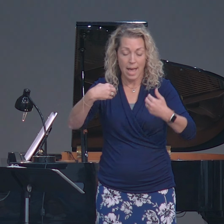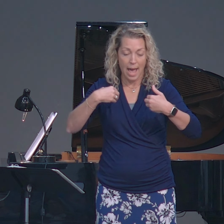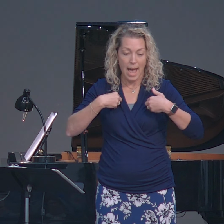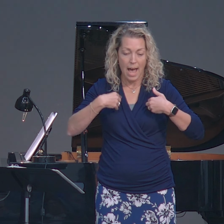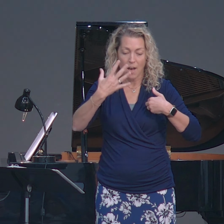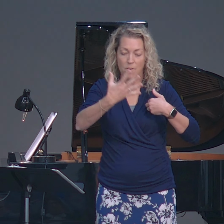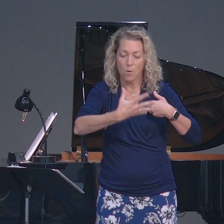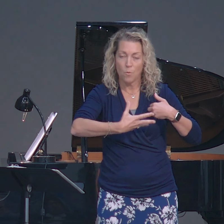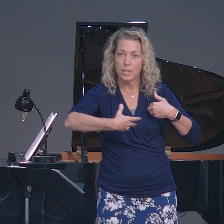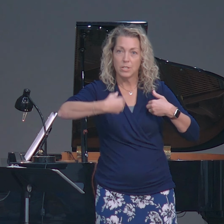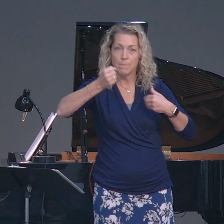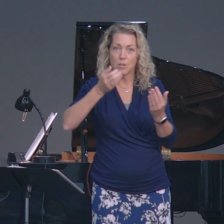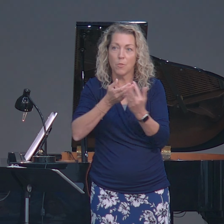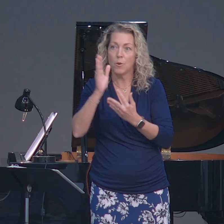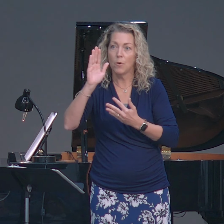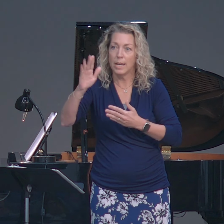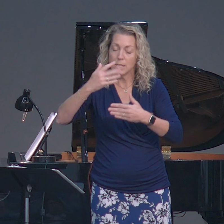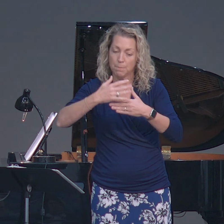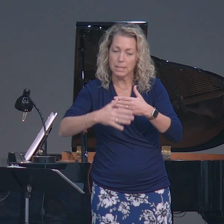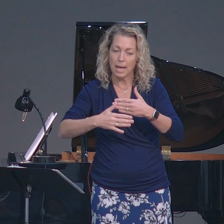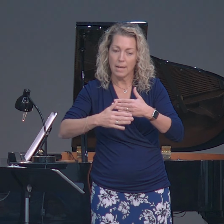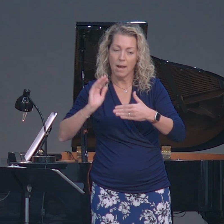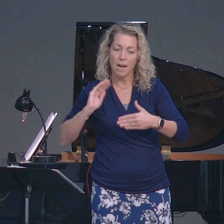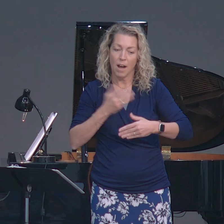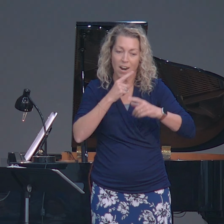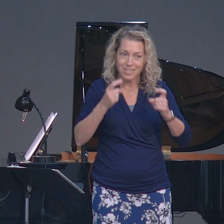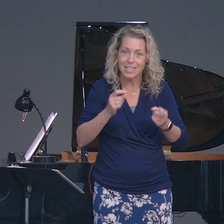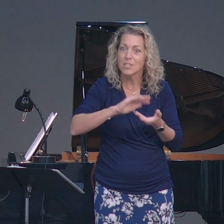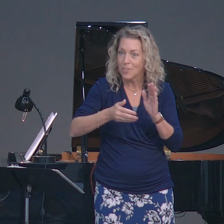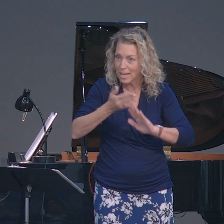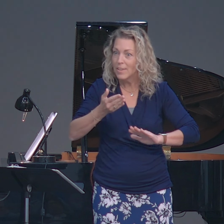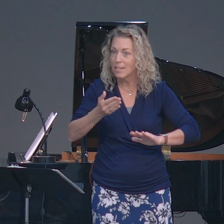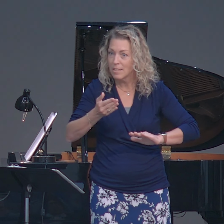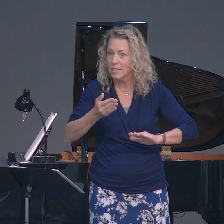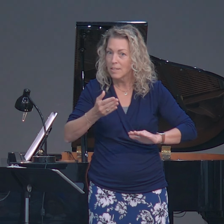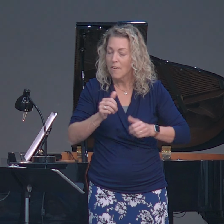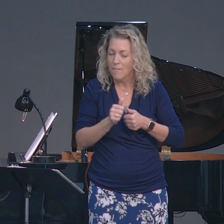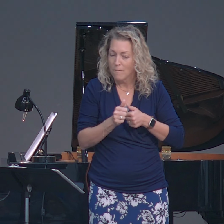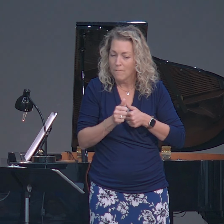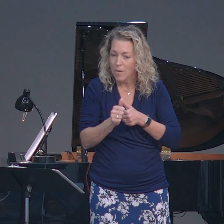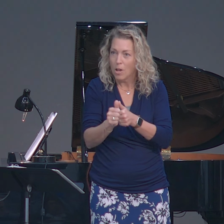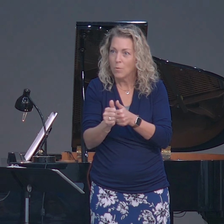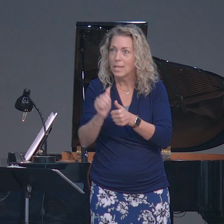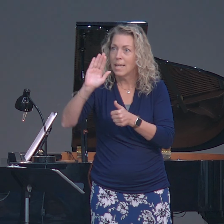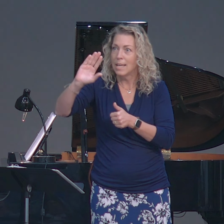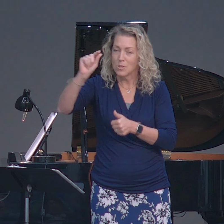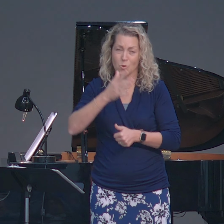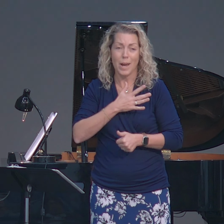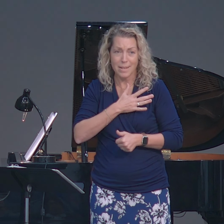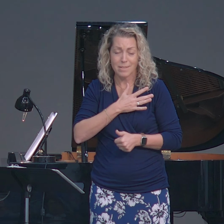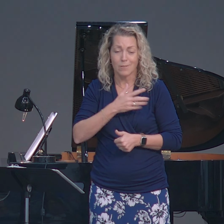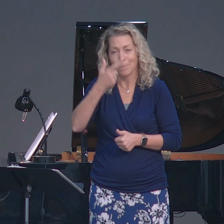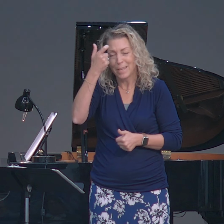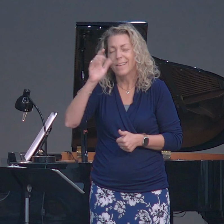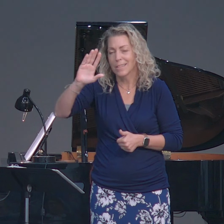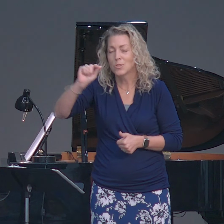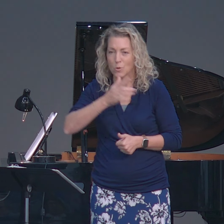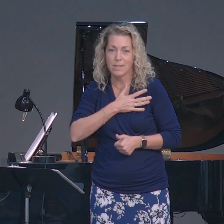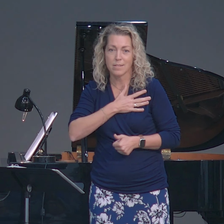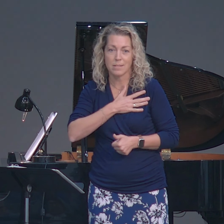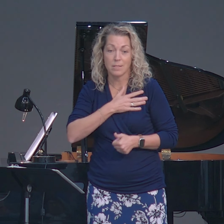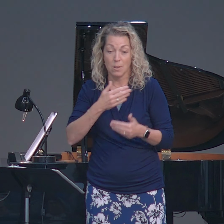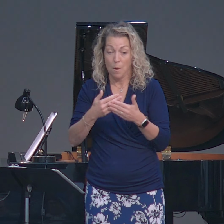through his blood, the forgiveness of our trespasses according to the riches of his grace.